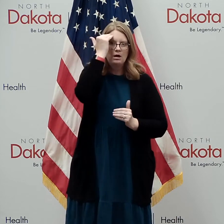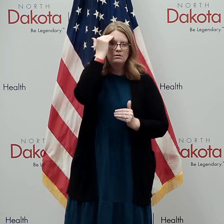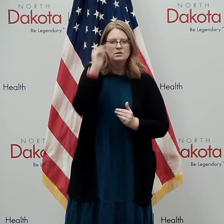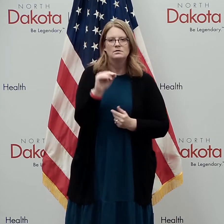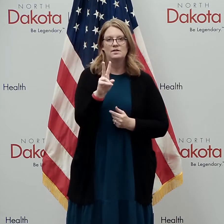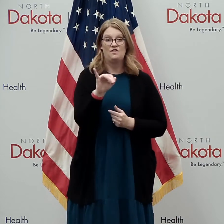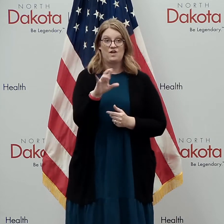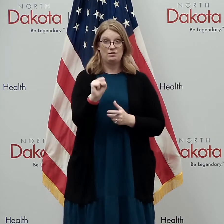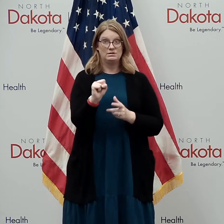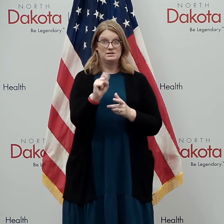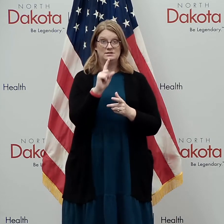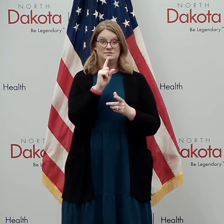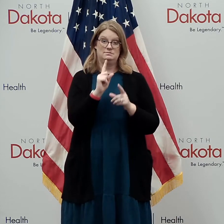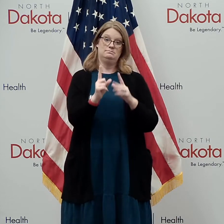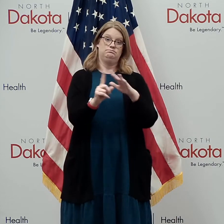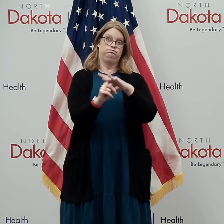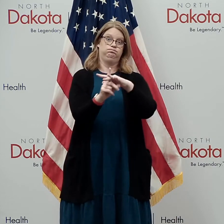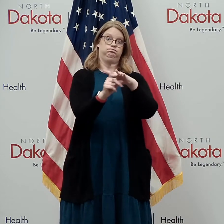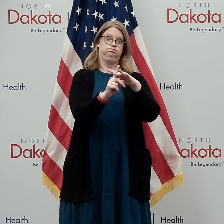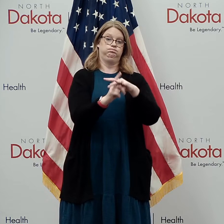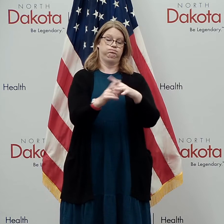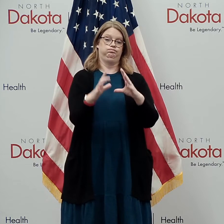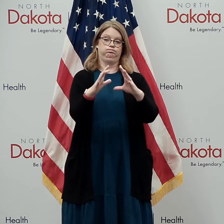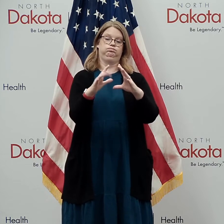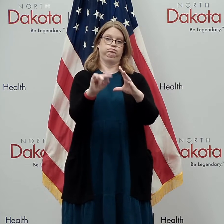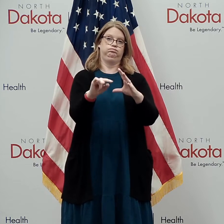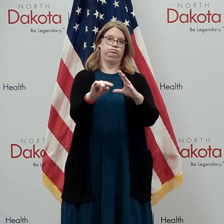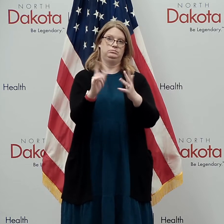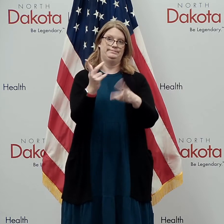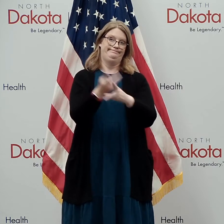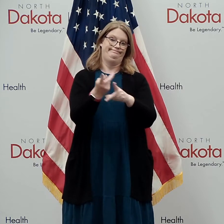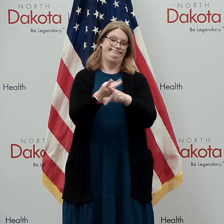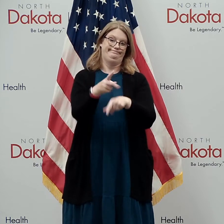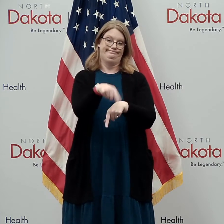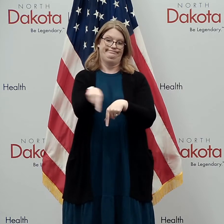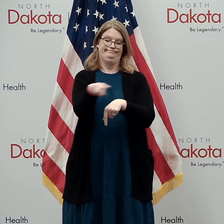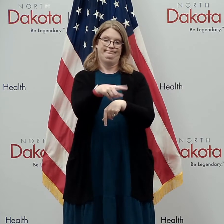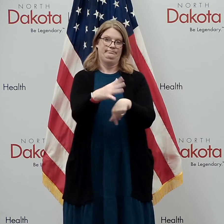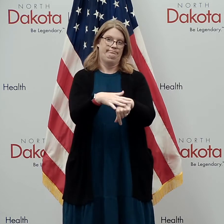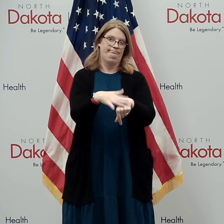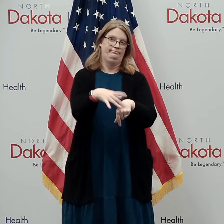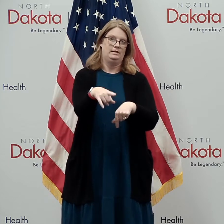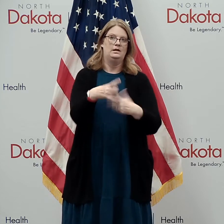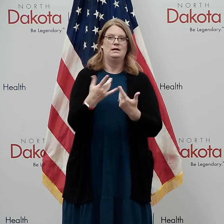today and how it spreads, and us all working together to reduce that.